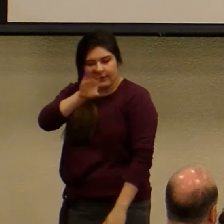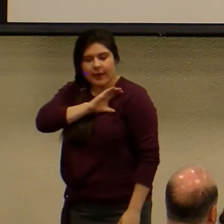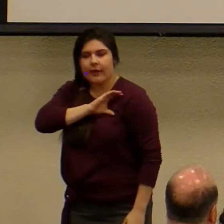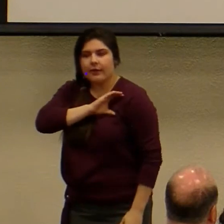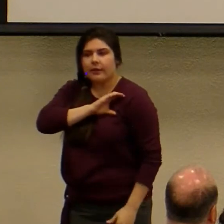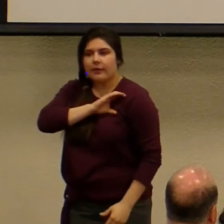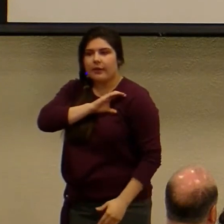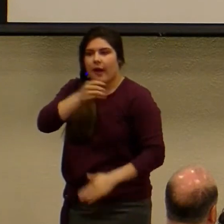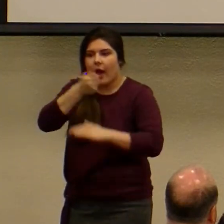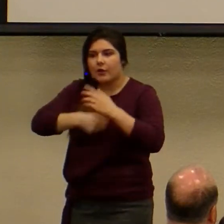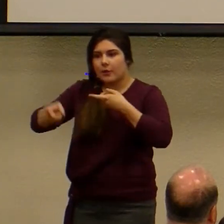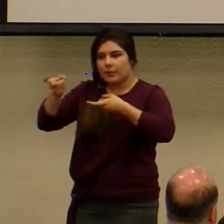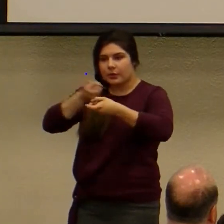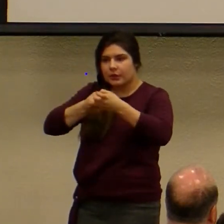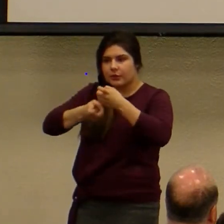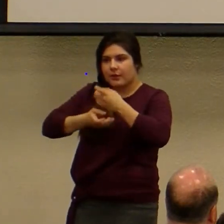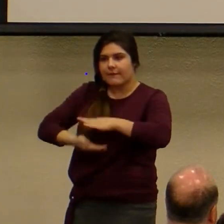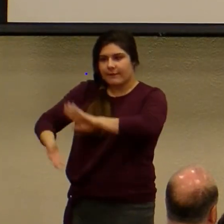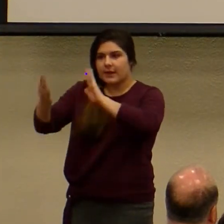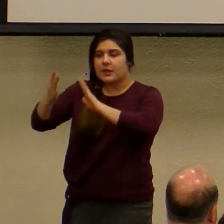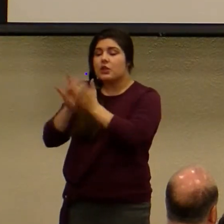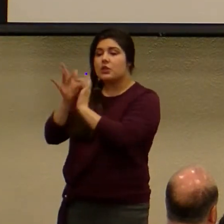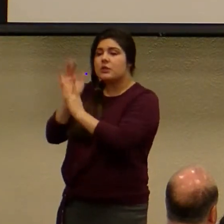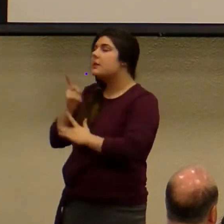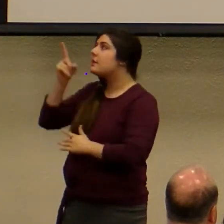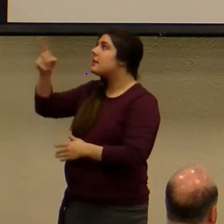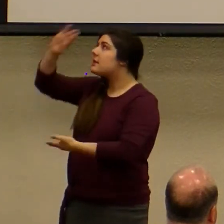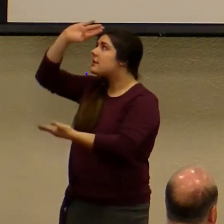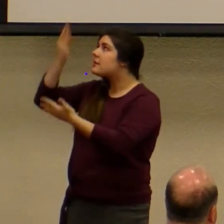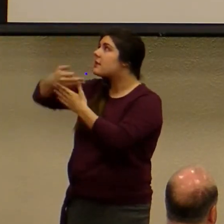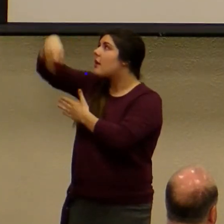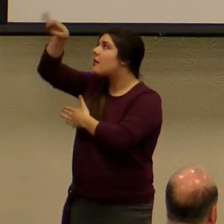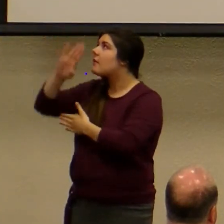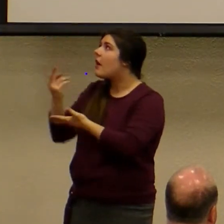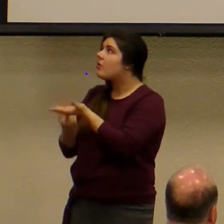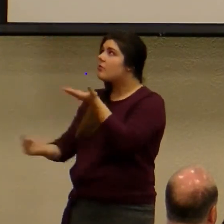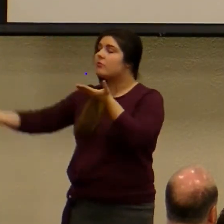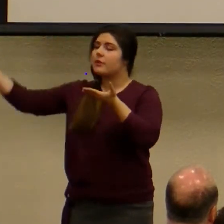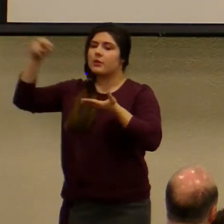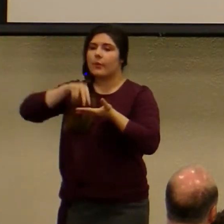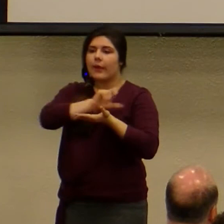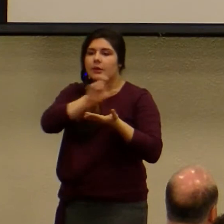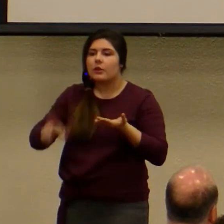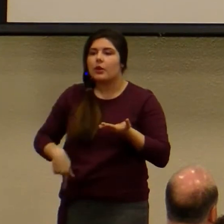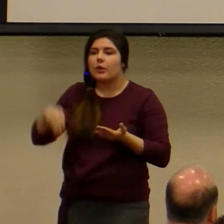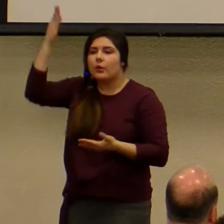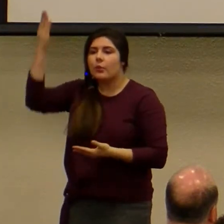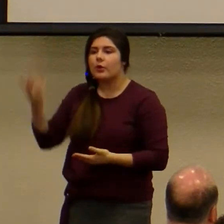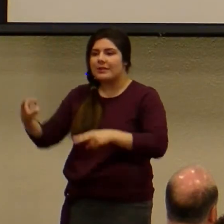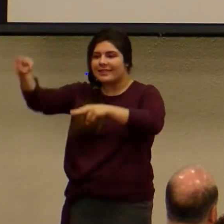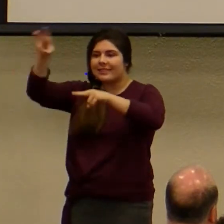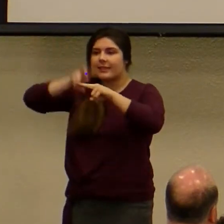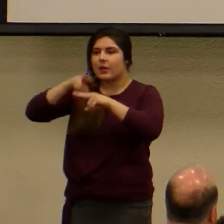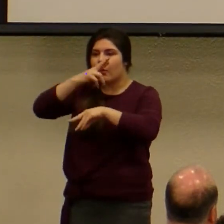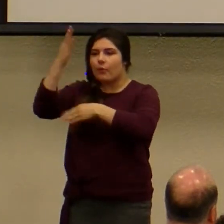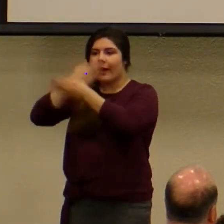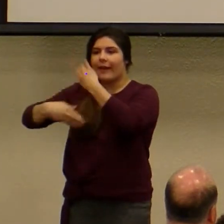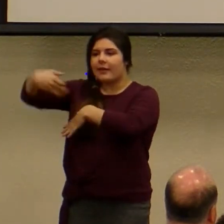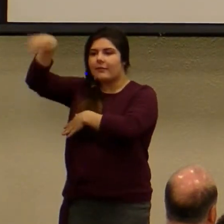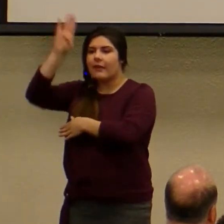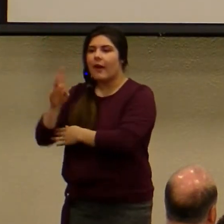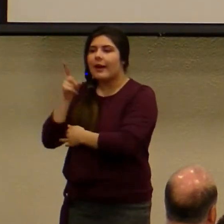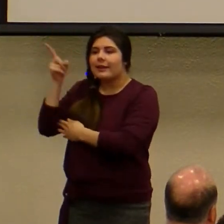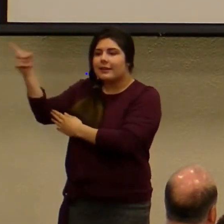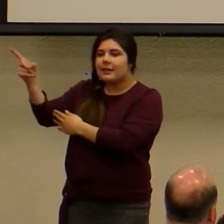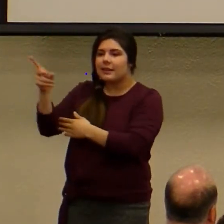under persecution. Jesus is the Son of God, the resurrected Lord, the one who's sitting on the right hand of God. He